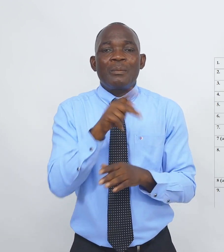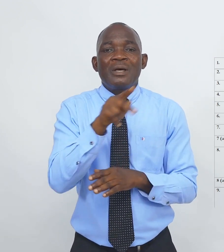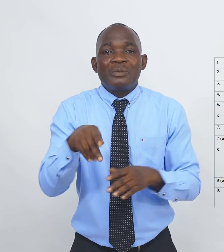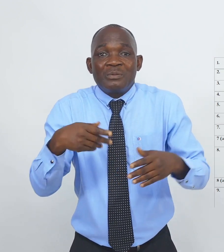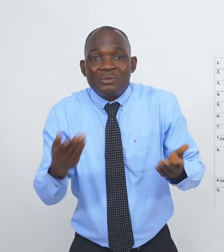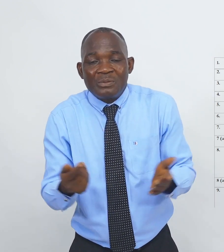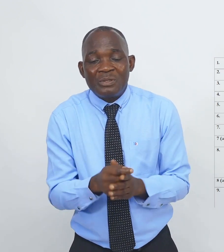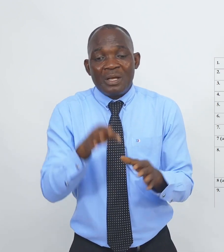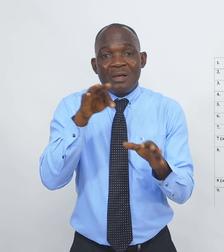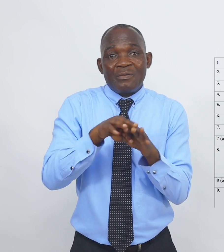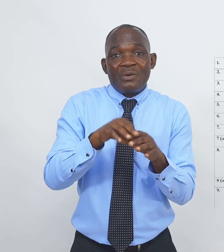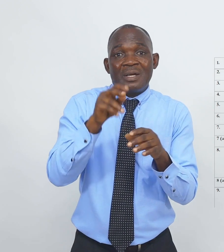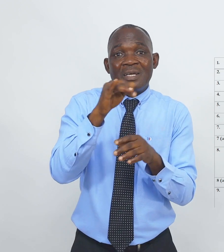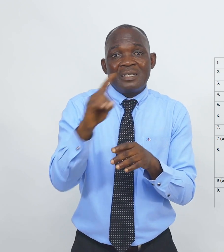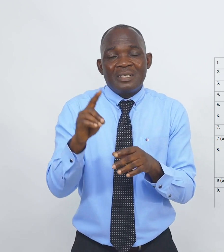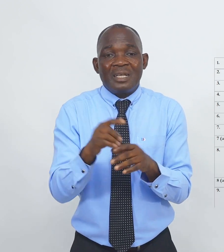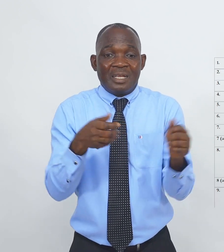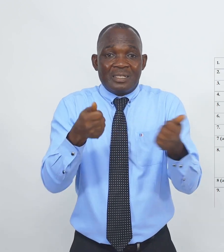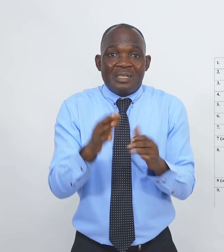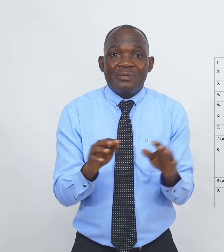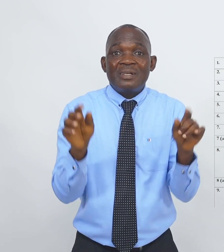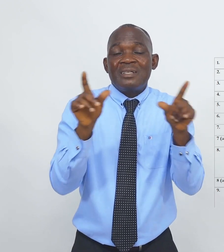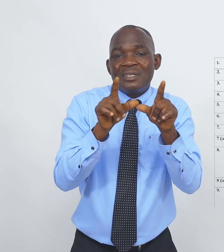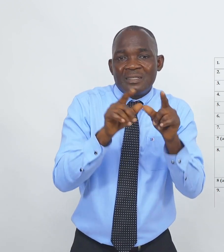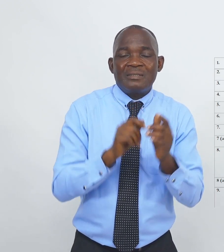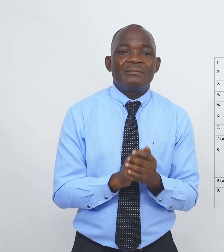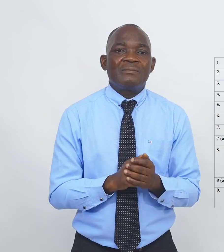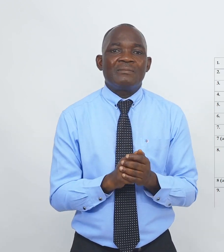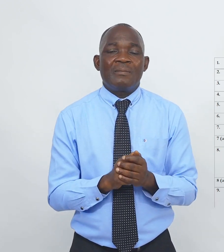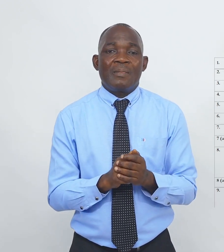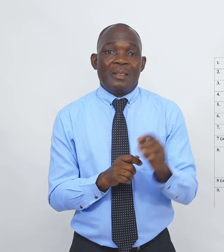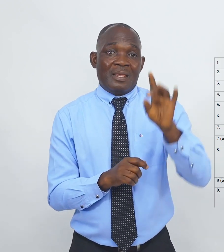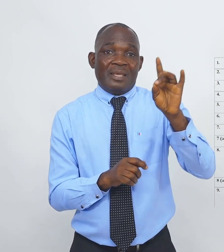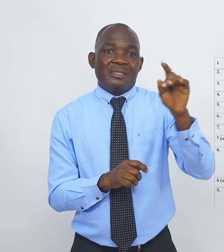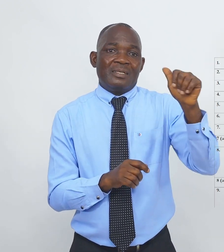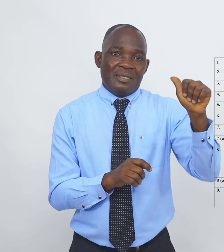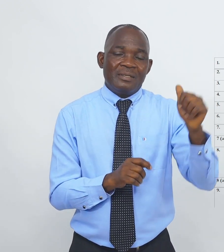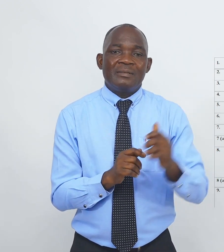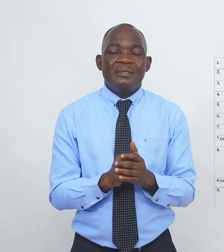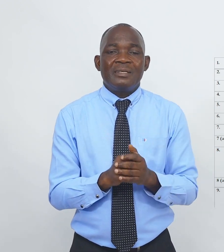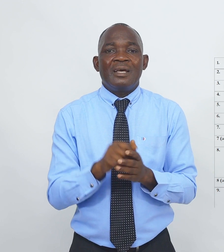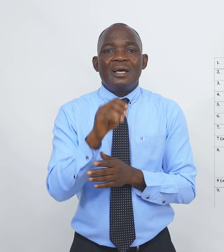passport, voter's ID, driver's license. 8A. ID